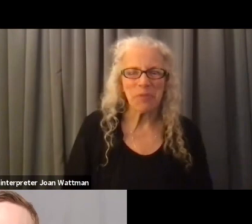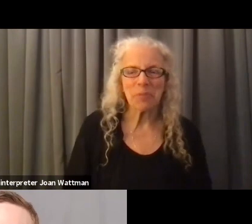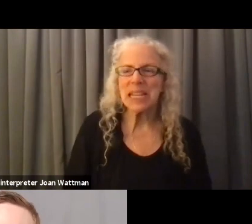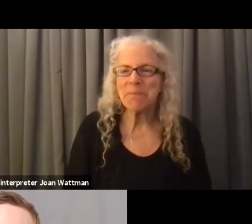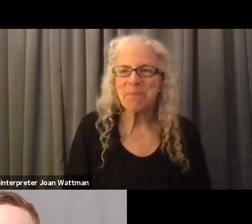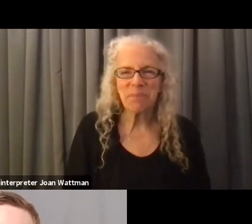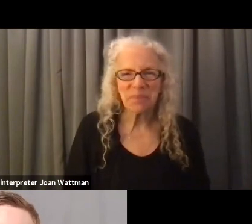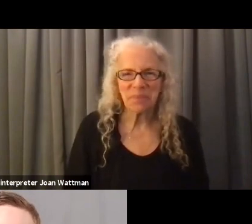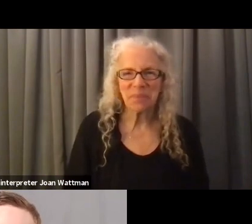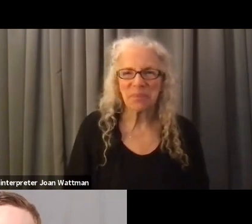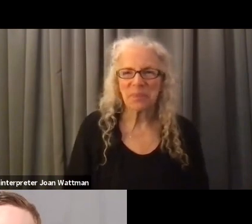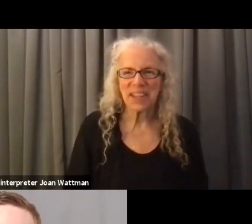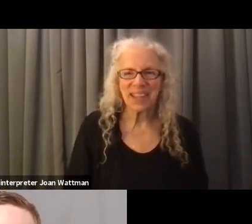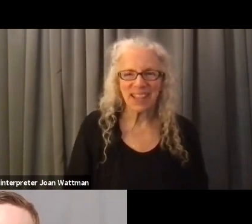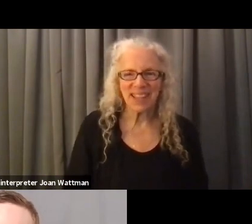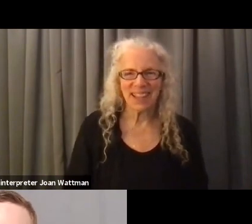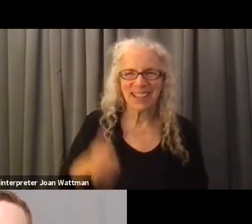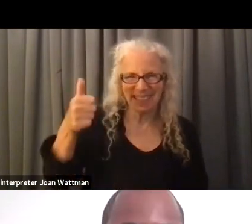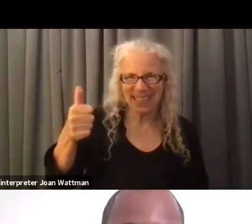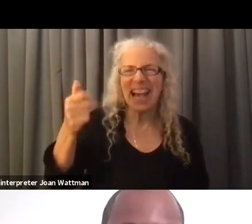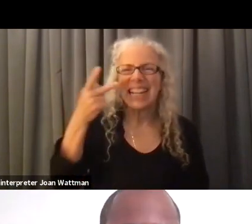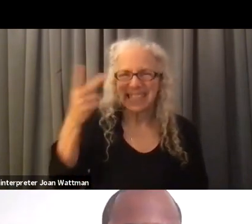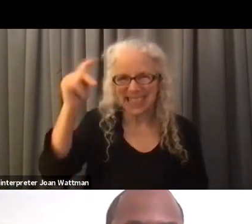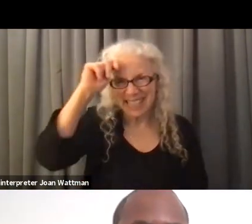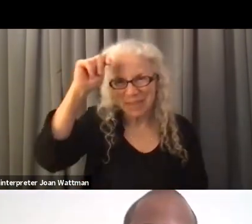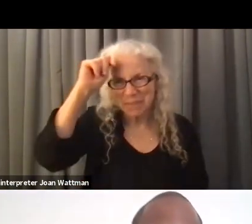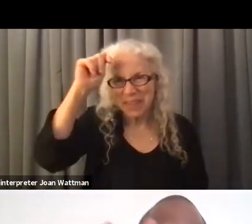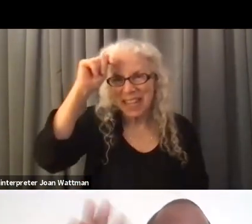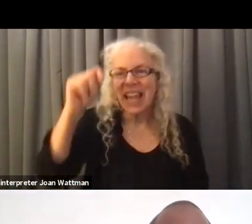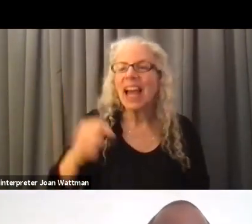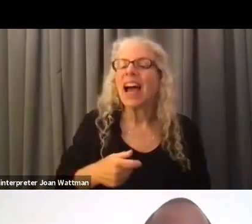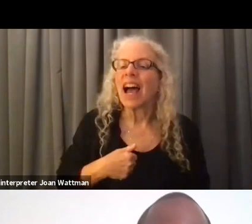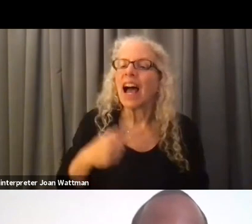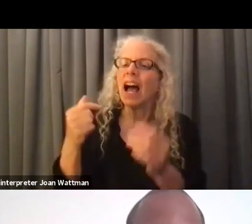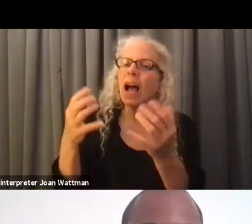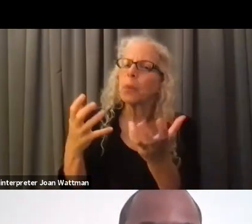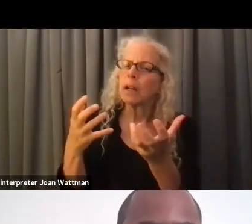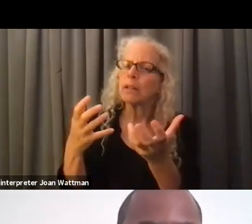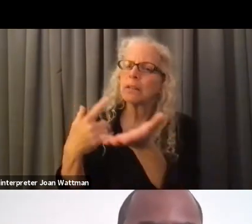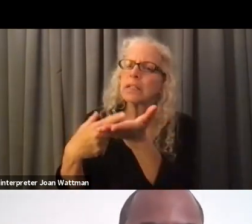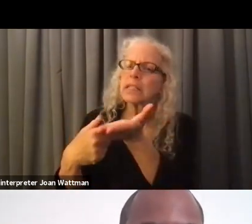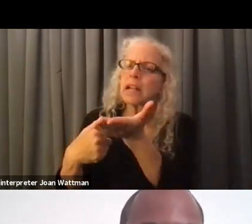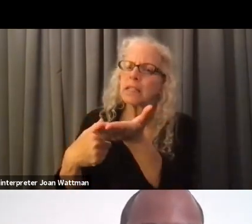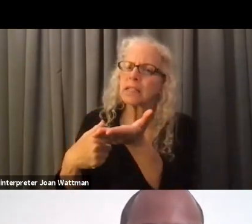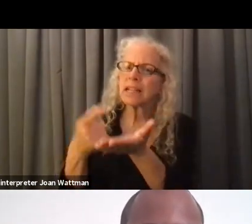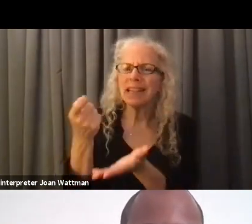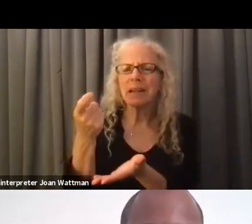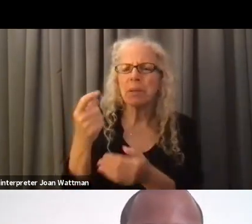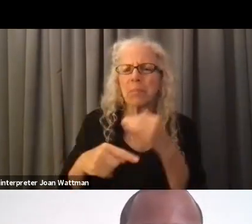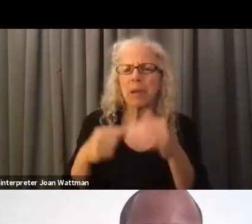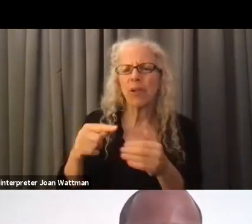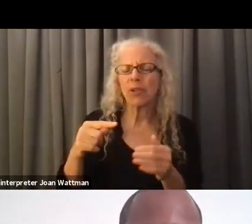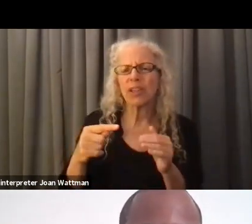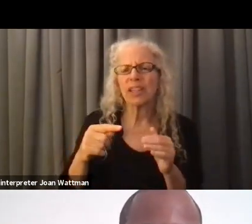Thumbs up from Tim. Okay, Tim, I had hoped that we could discuss if there was any legislation, but unfortunately,